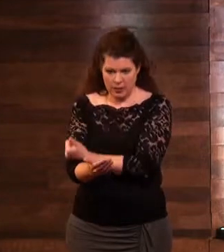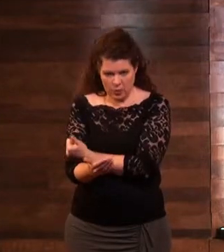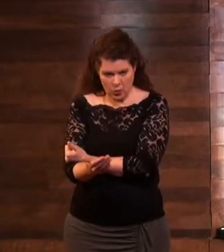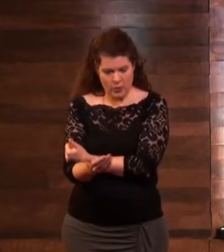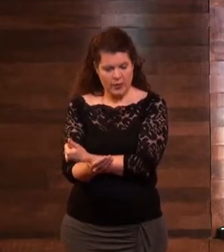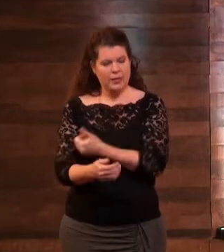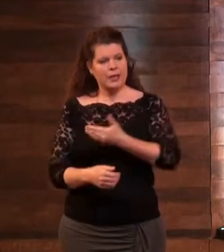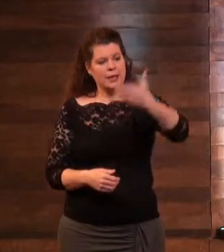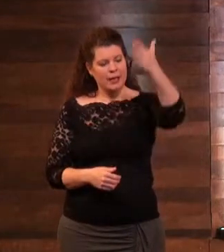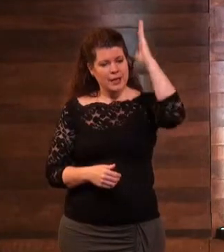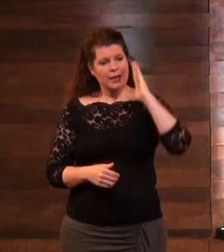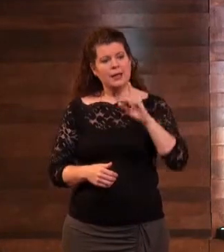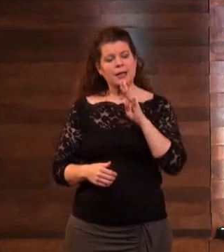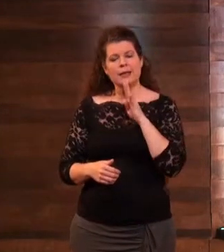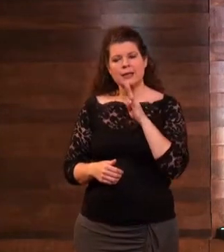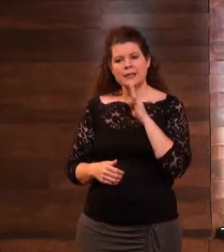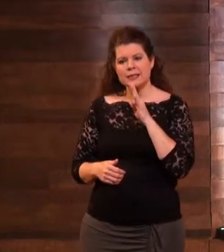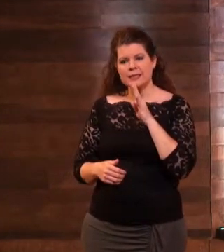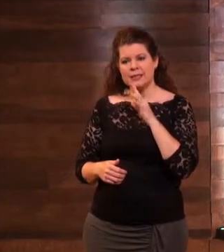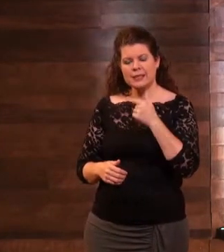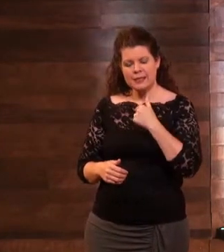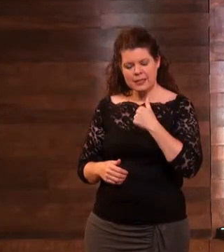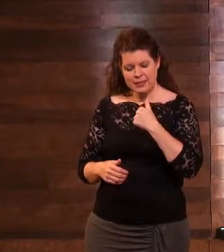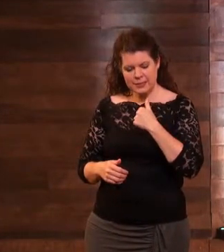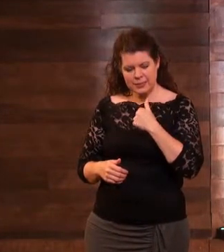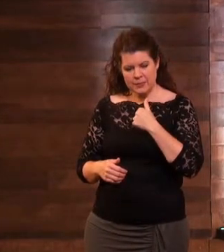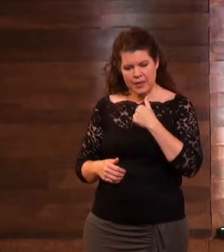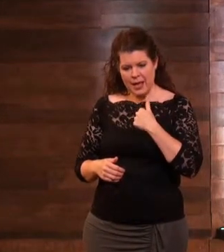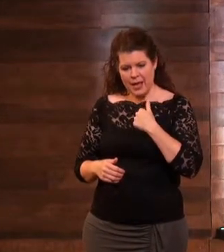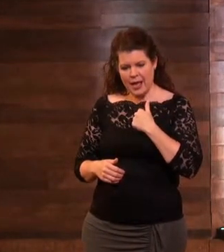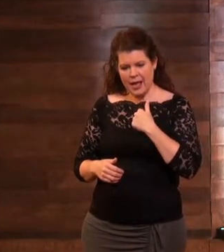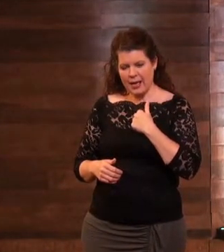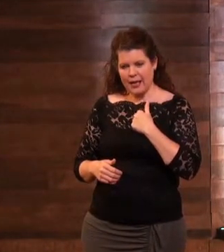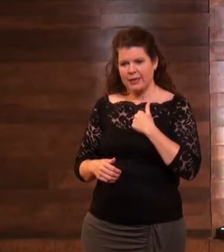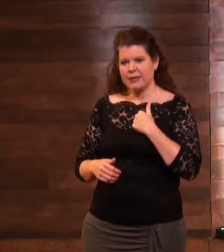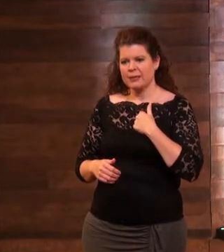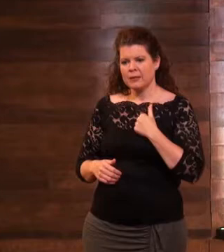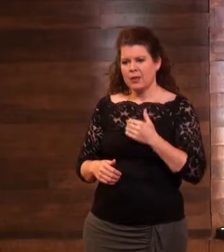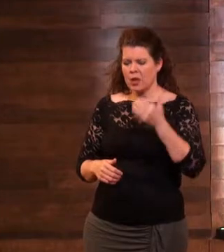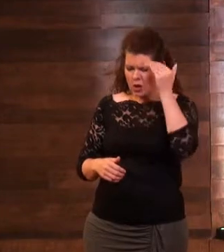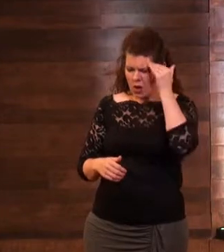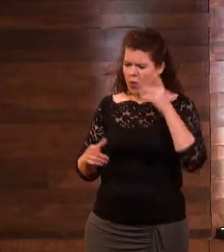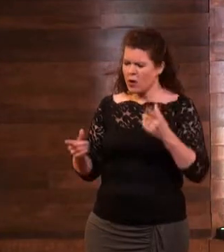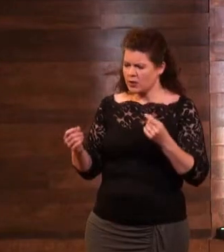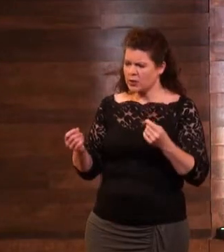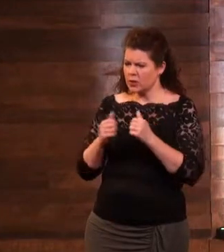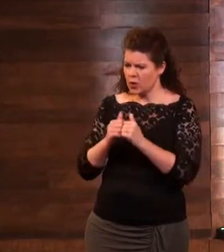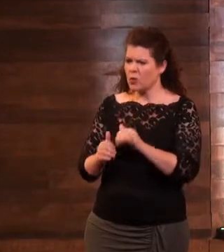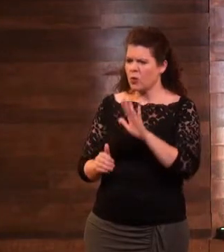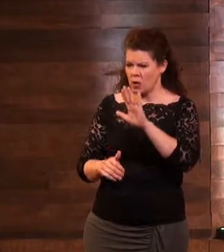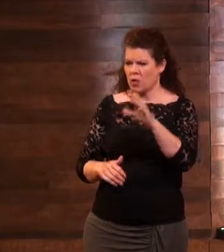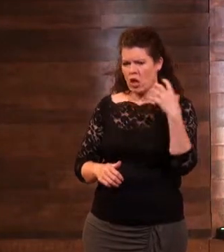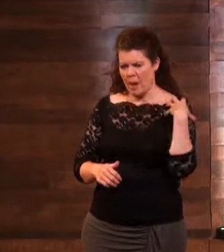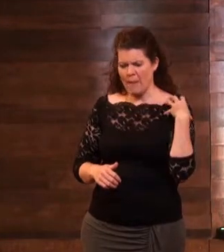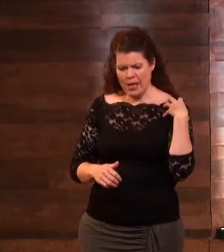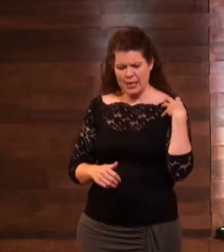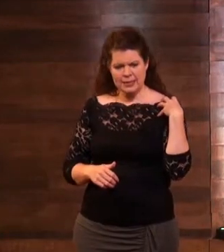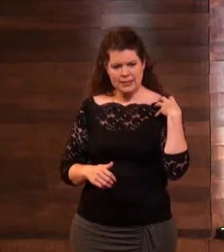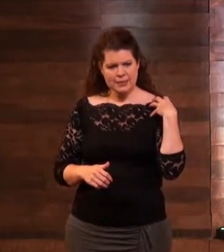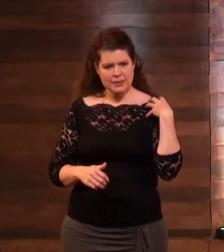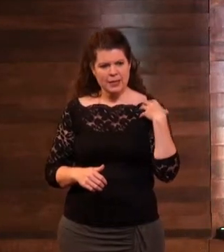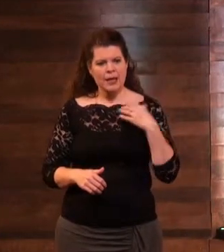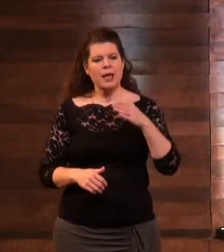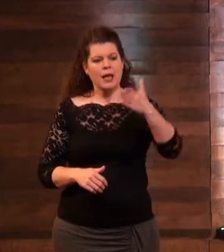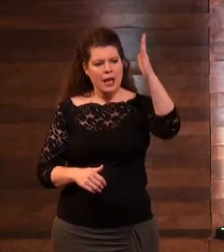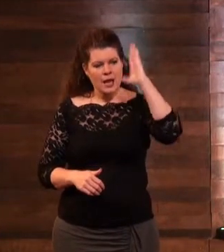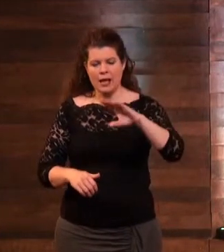good. If I can handle Rome, I can handle your boss. God establishes and works through